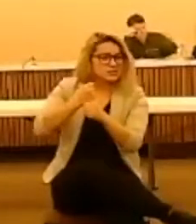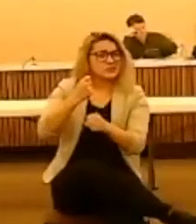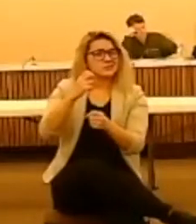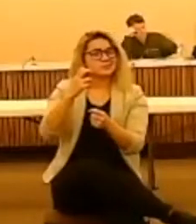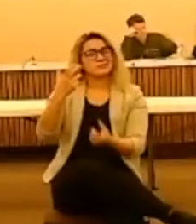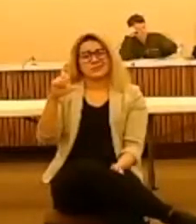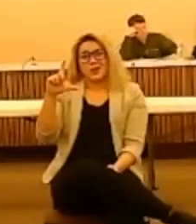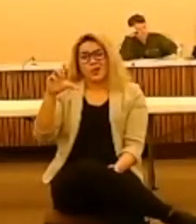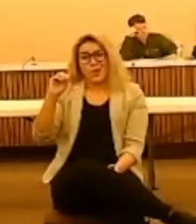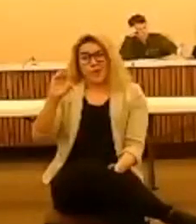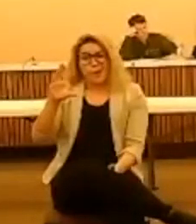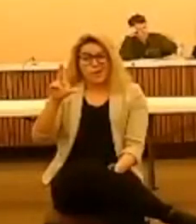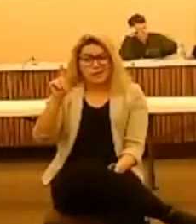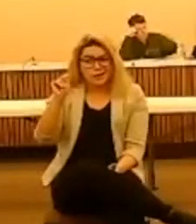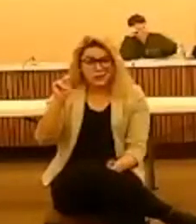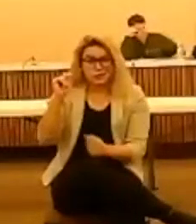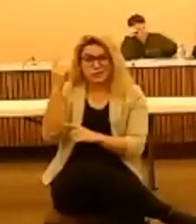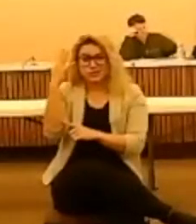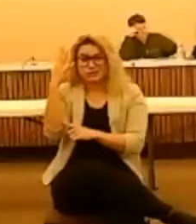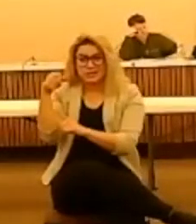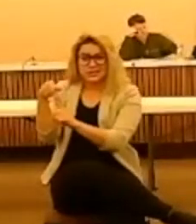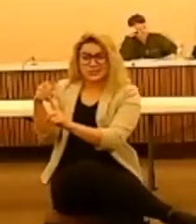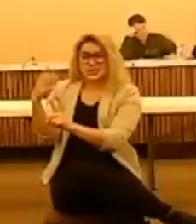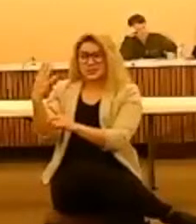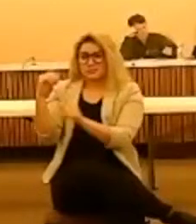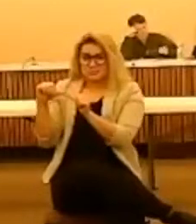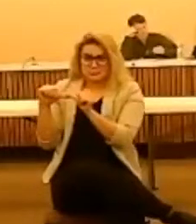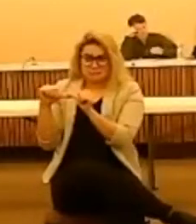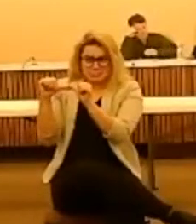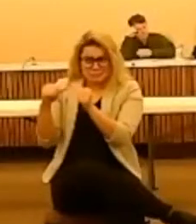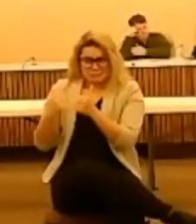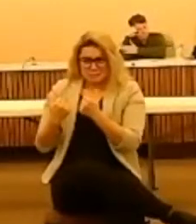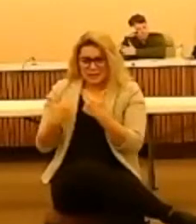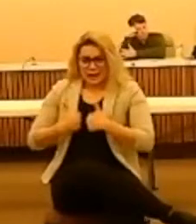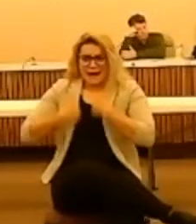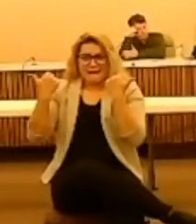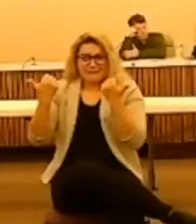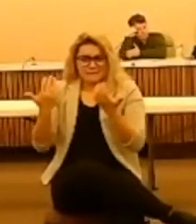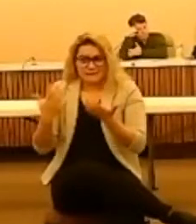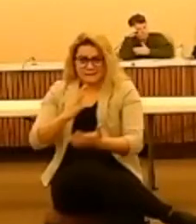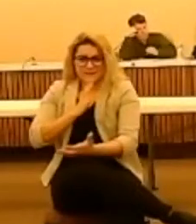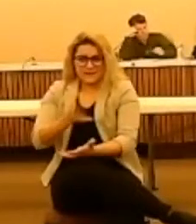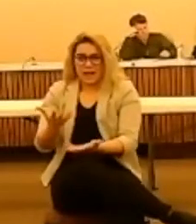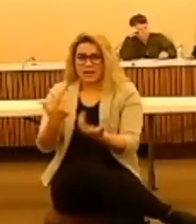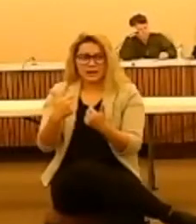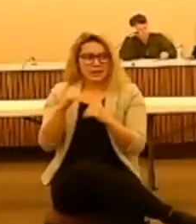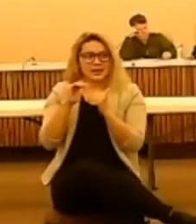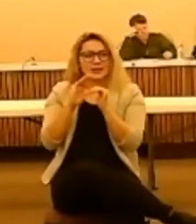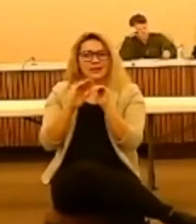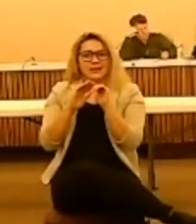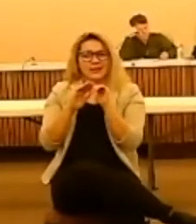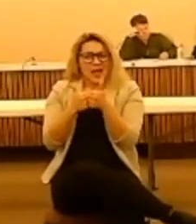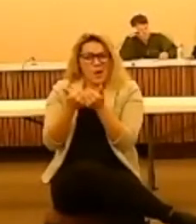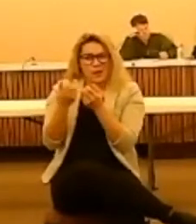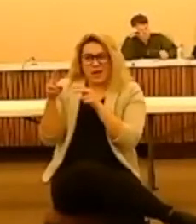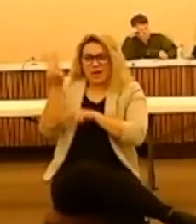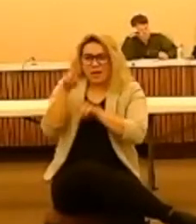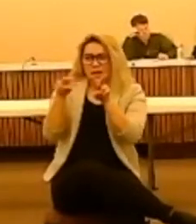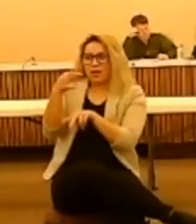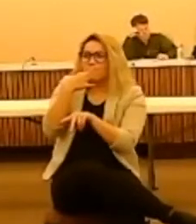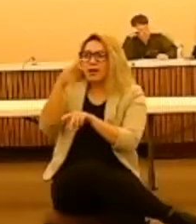I'm, again, just flabbergasted it would even be an issue for anyone. I don't even know how they would see it. They can't see through the 25-foot hedgerow.